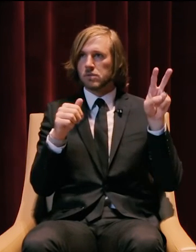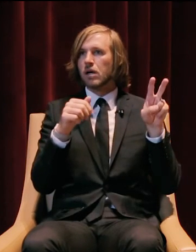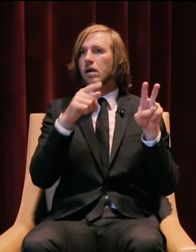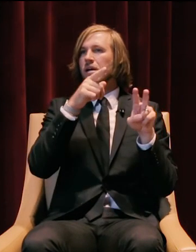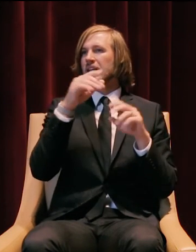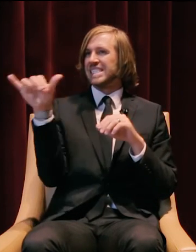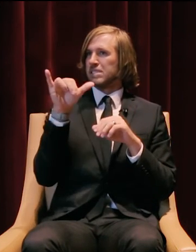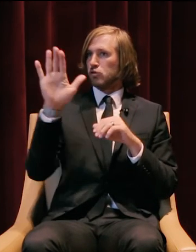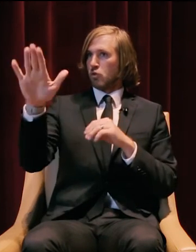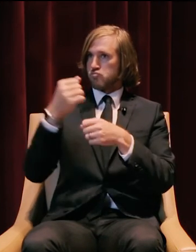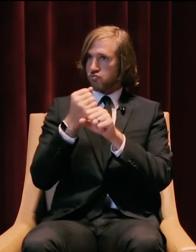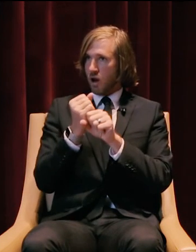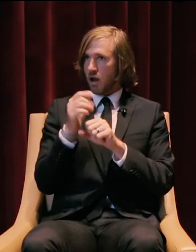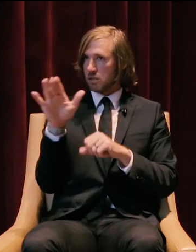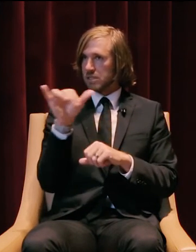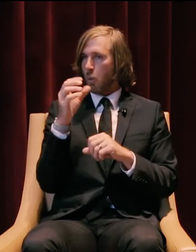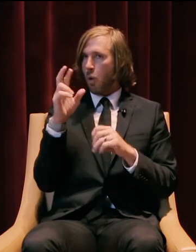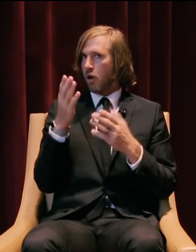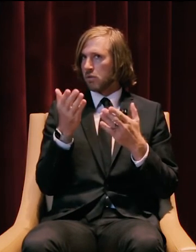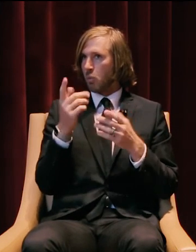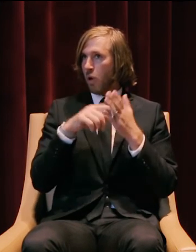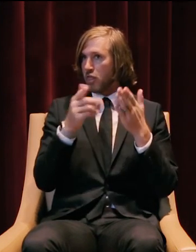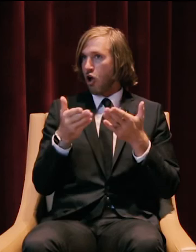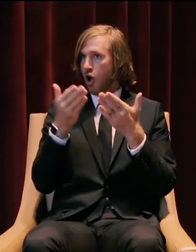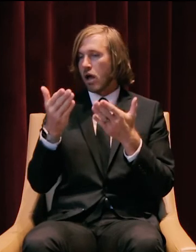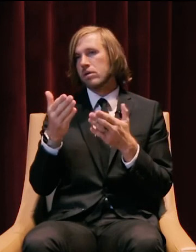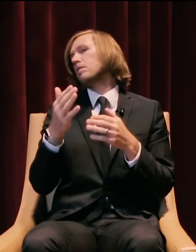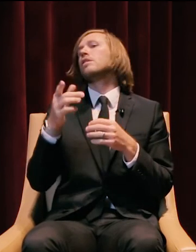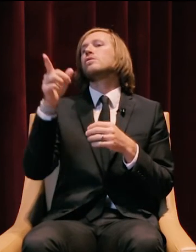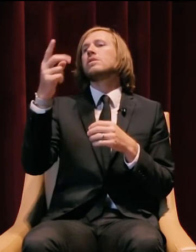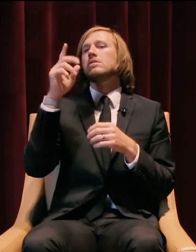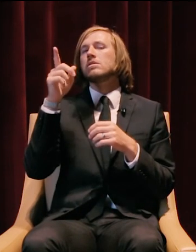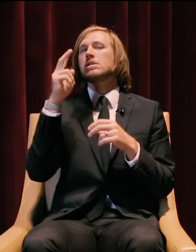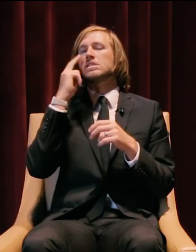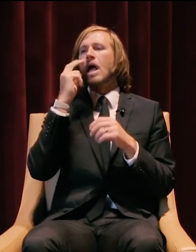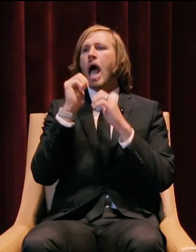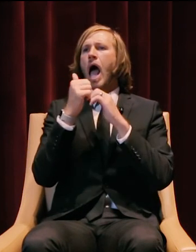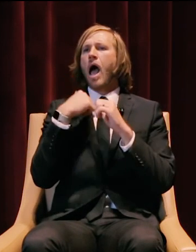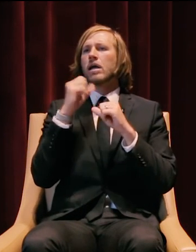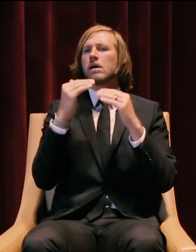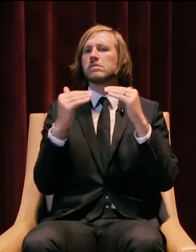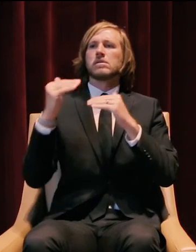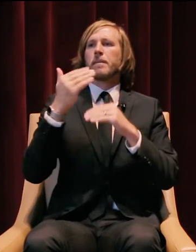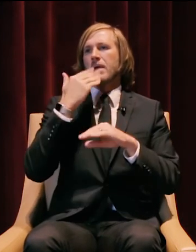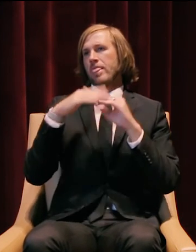that similar product that you have or offer, and look where you could make it just a niche better.